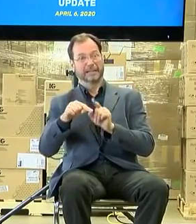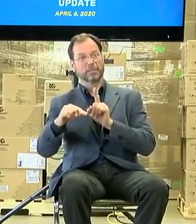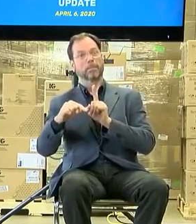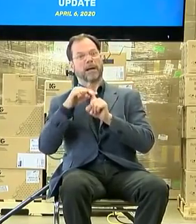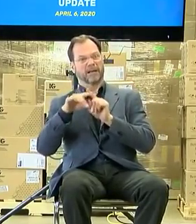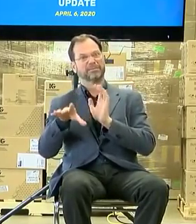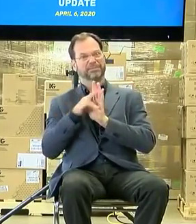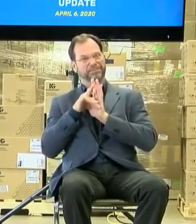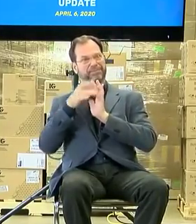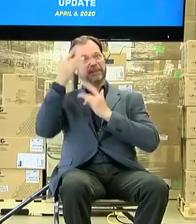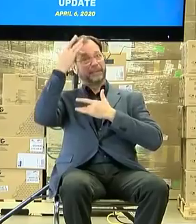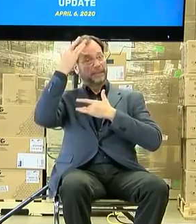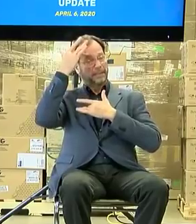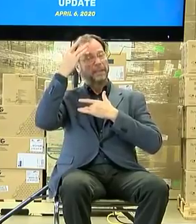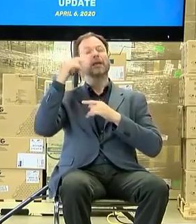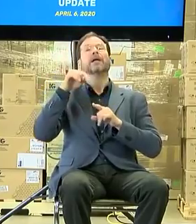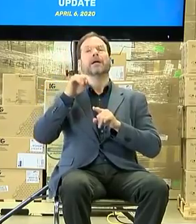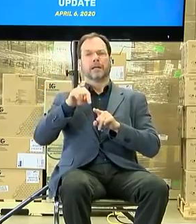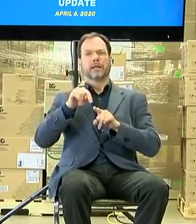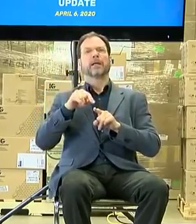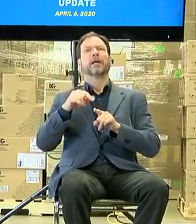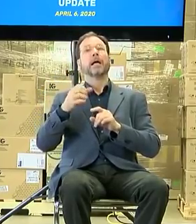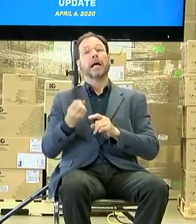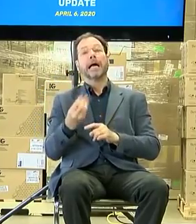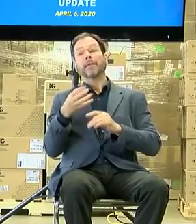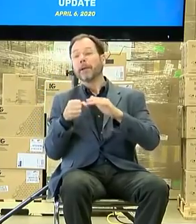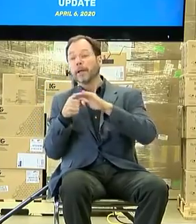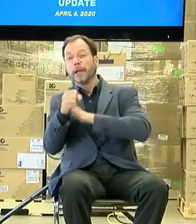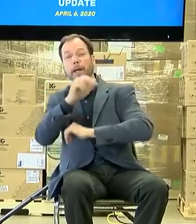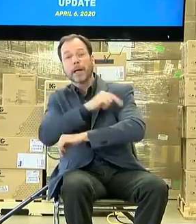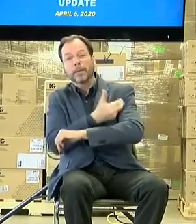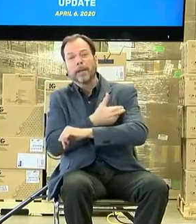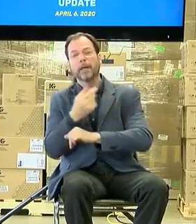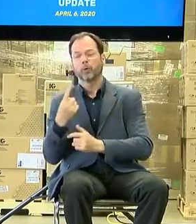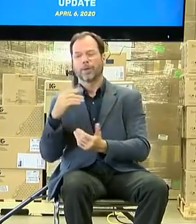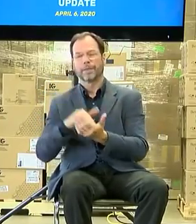positive, we have confirmed hospitalizations for